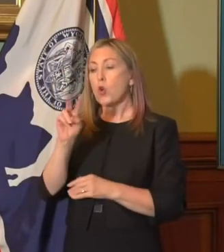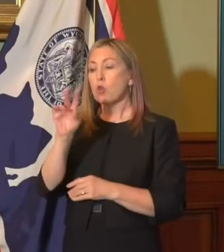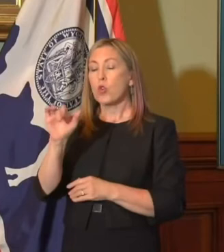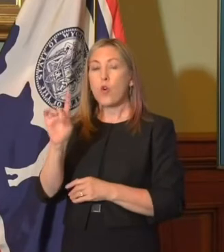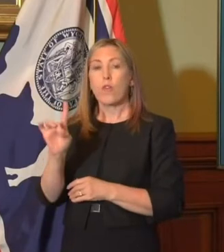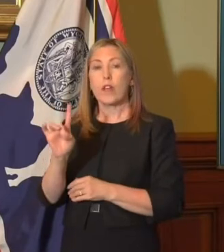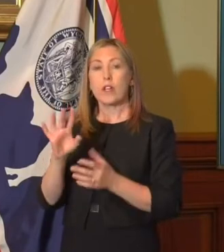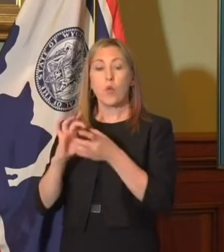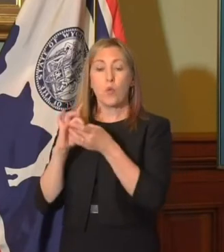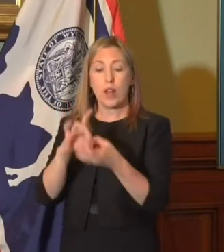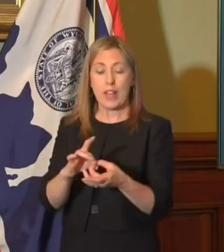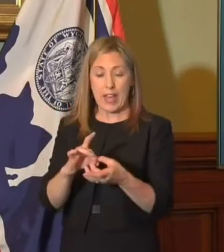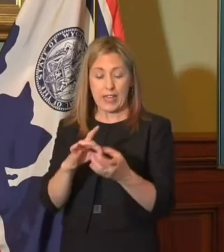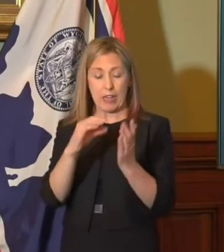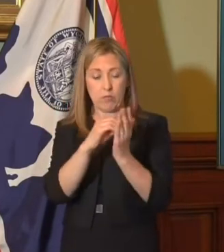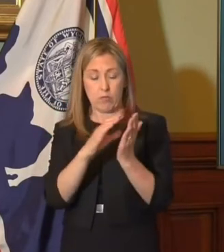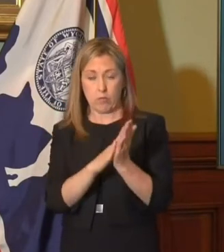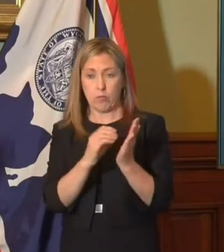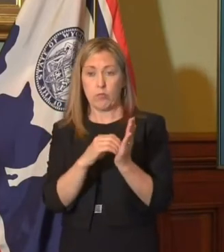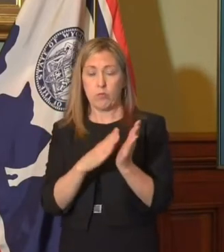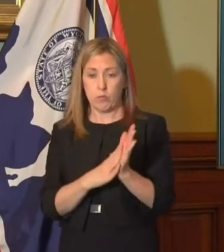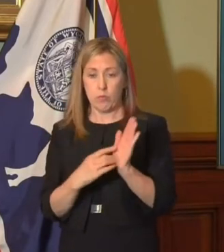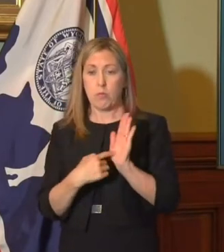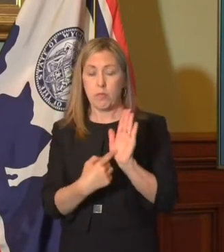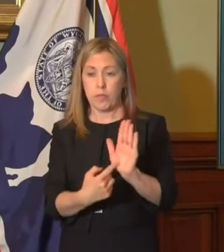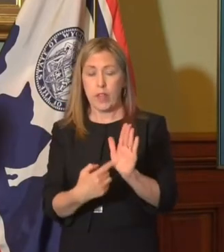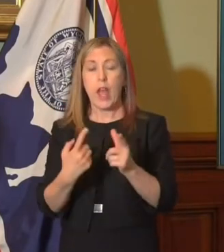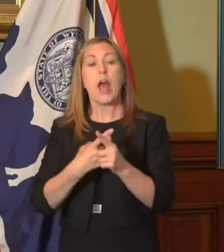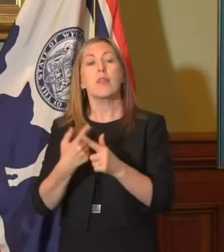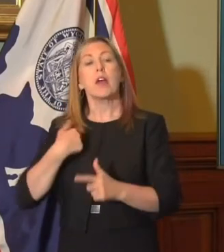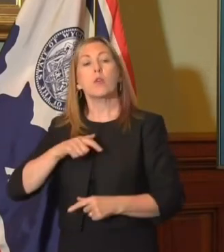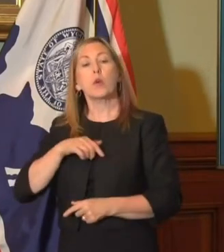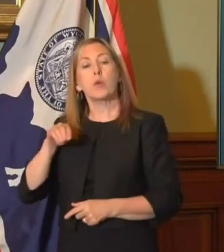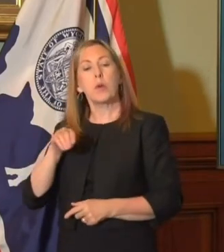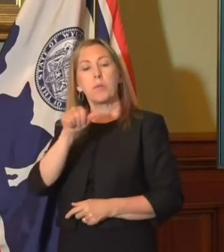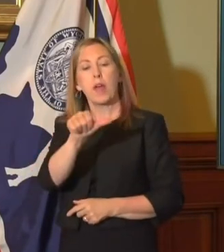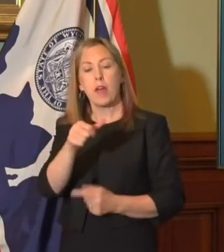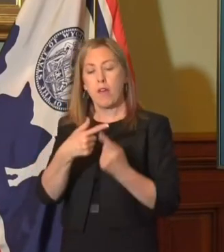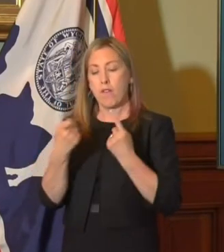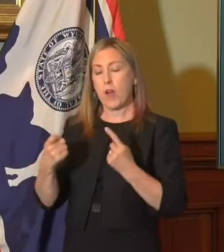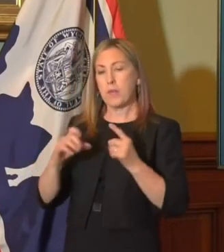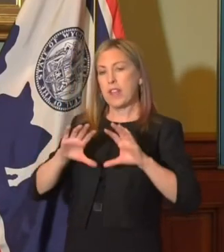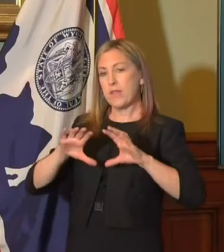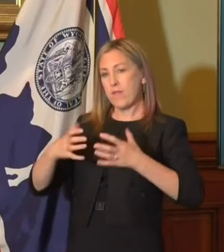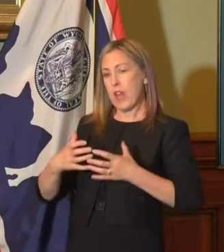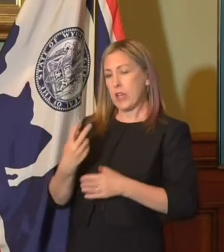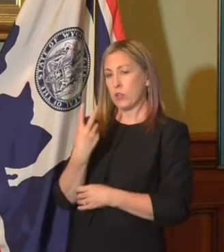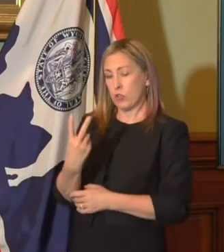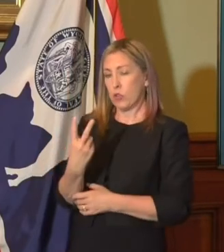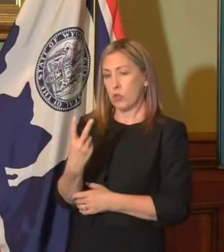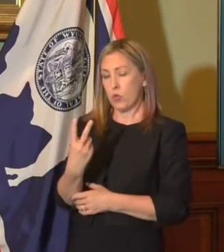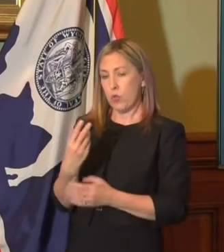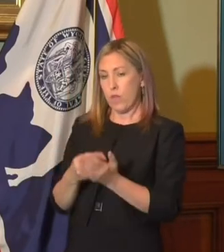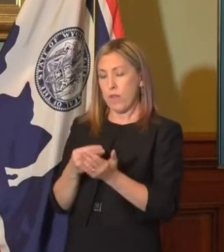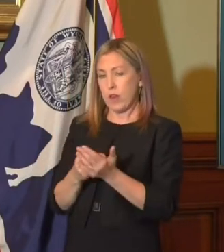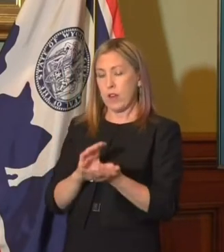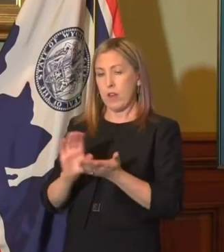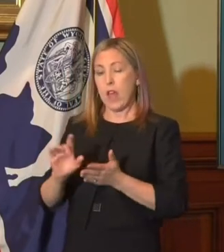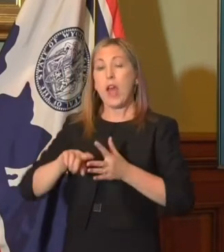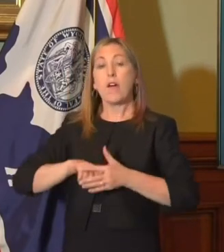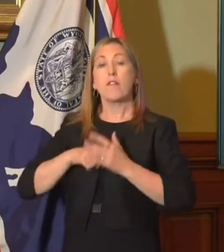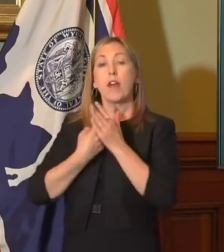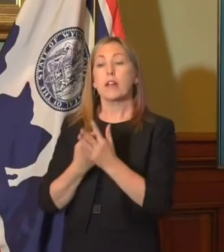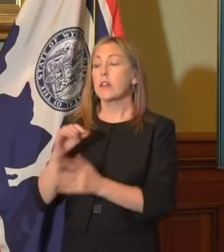aspects have to be indicated, and then we would reimburse those out of this phase two funding. And effective